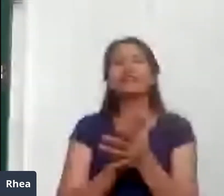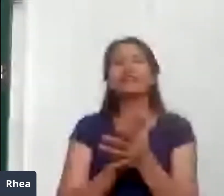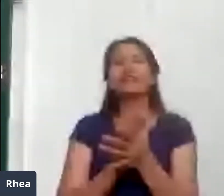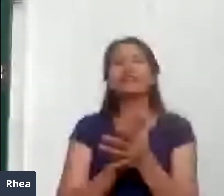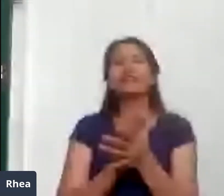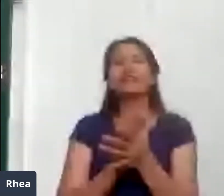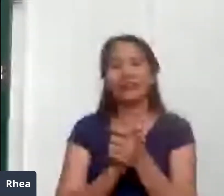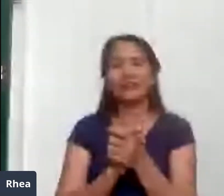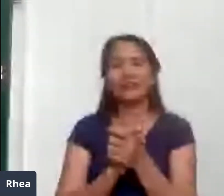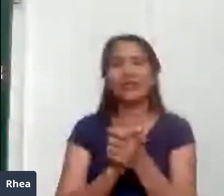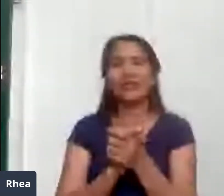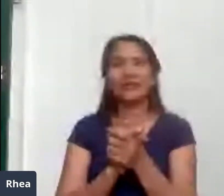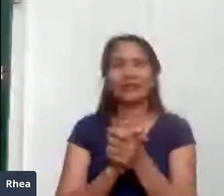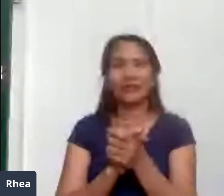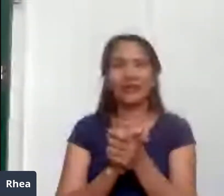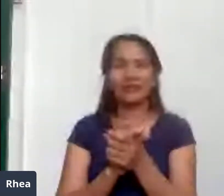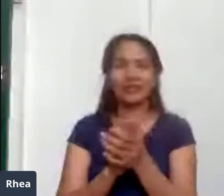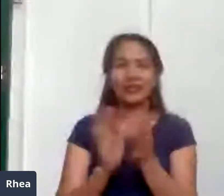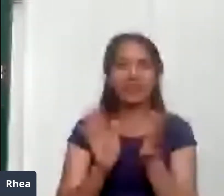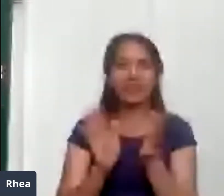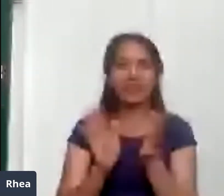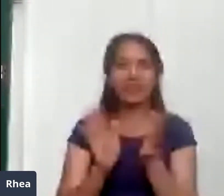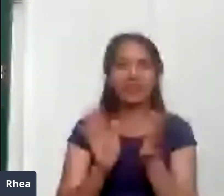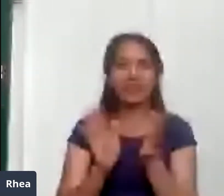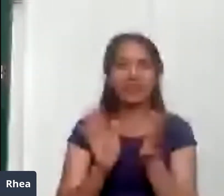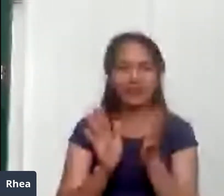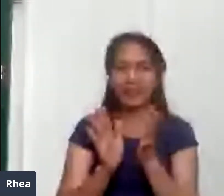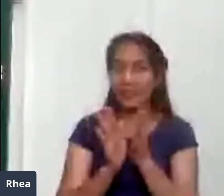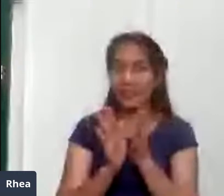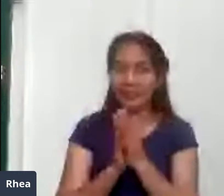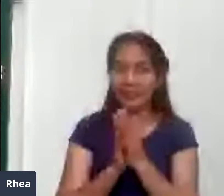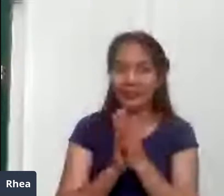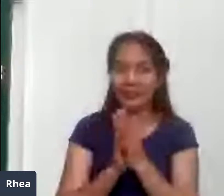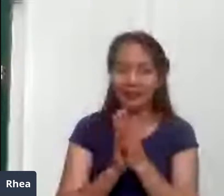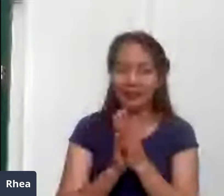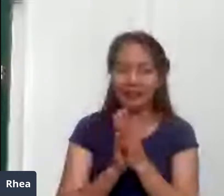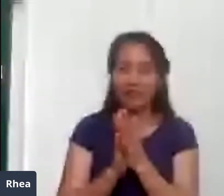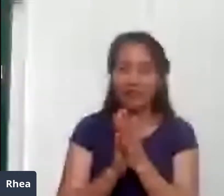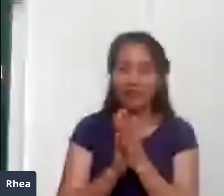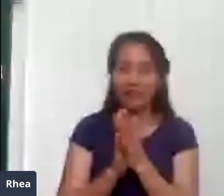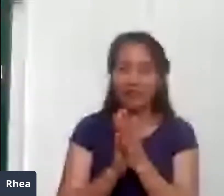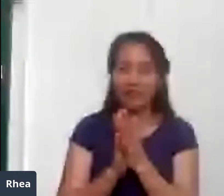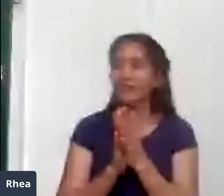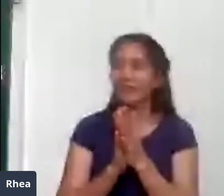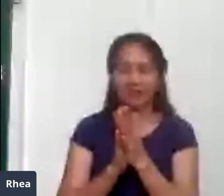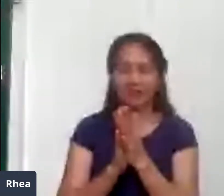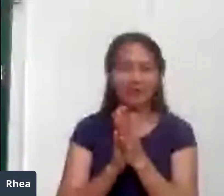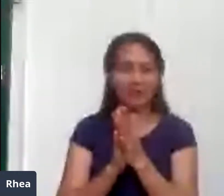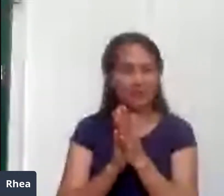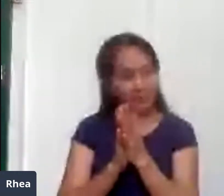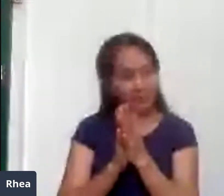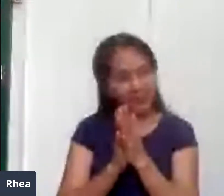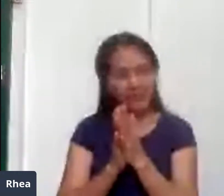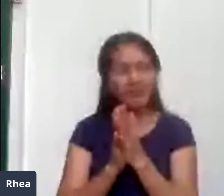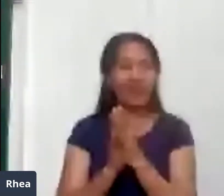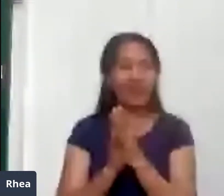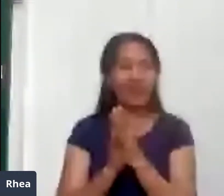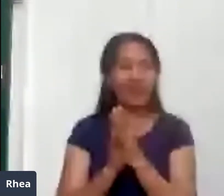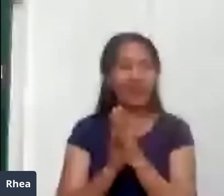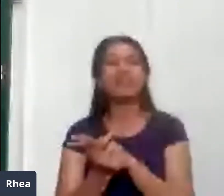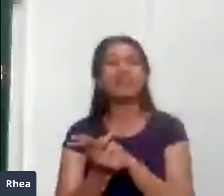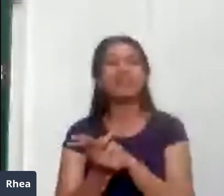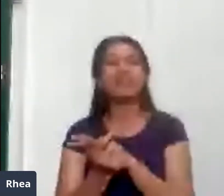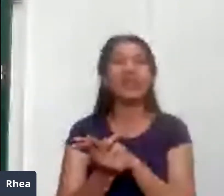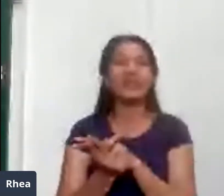Okay, the people at school, usually we have school in Mandaluyong is catering deaf, deaf learners from